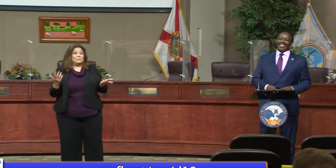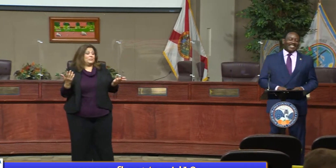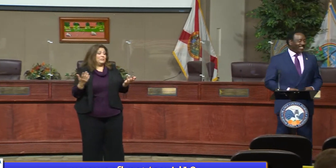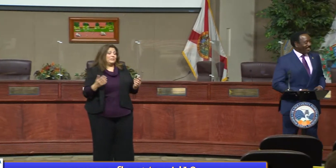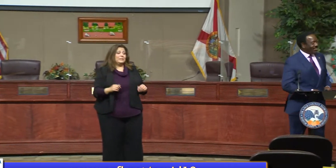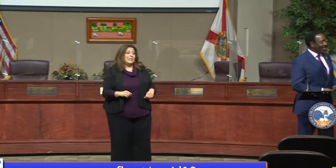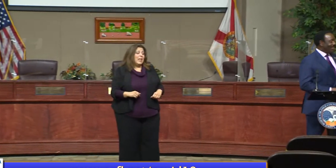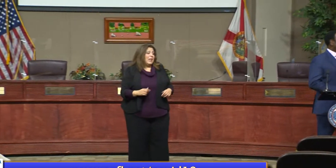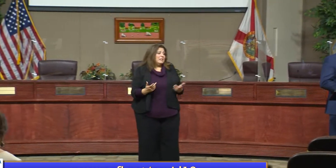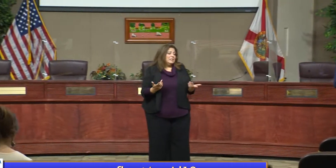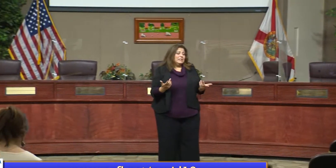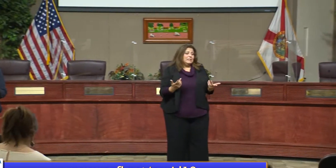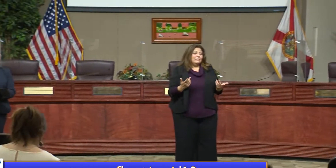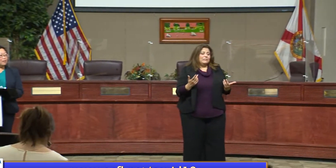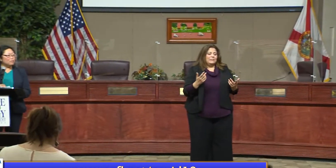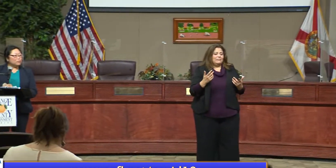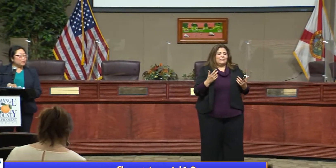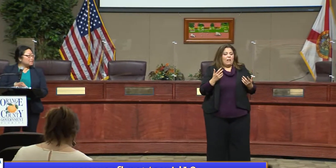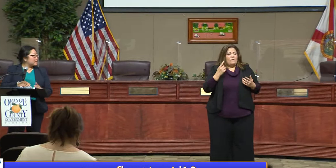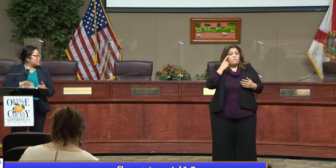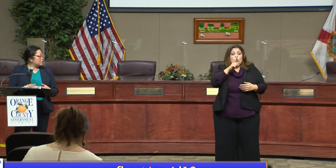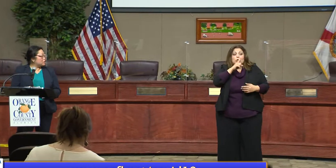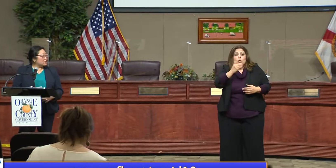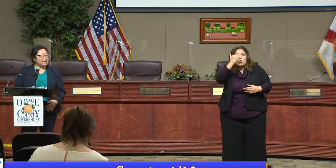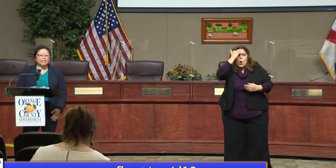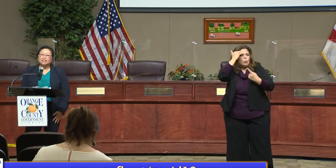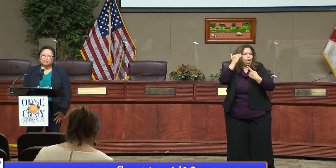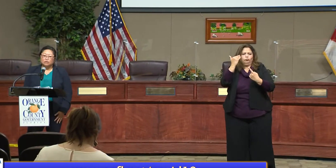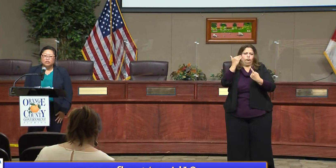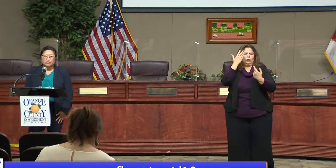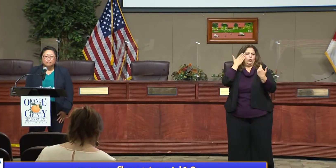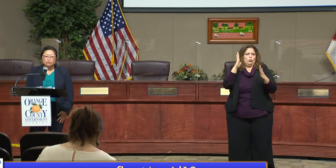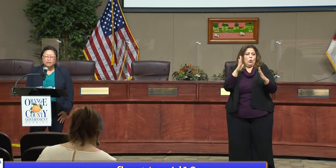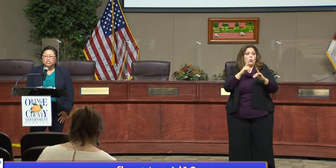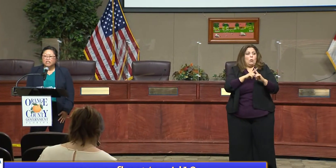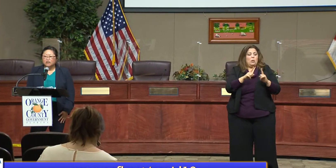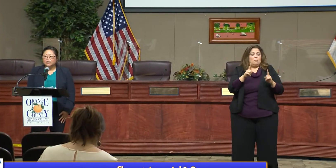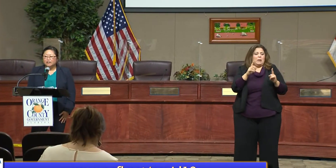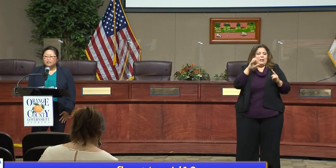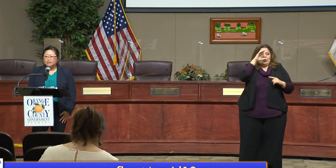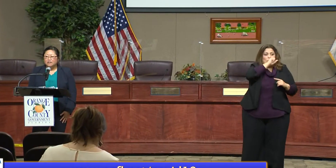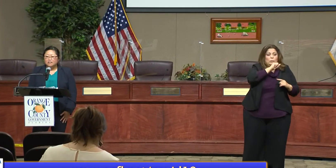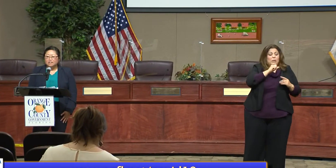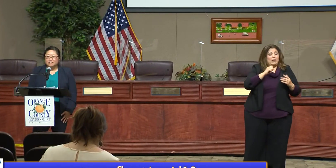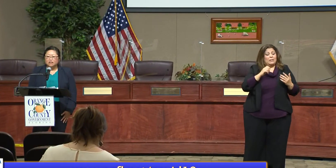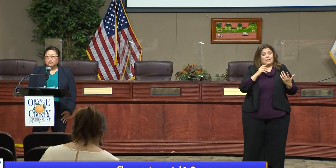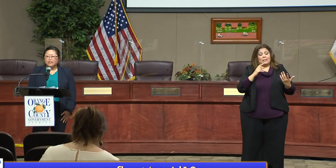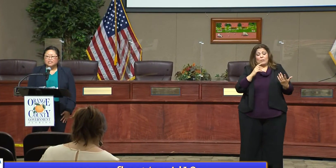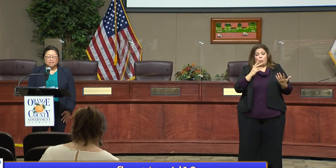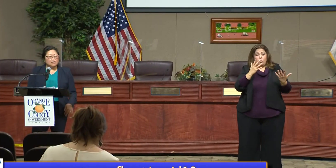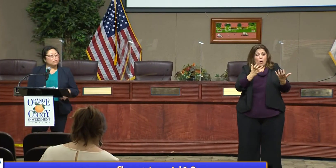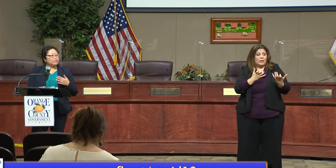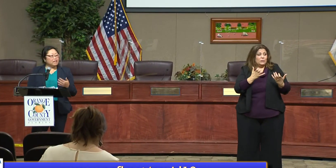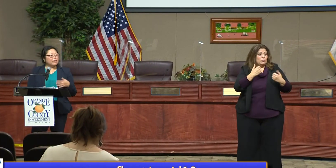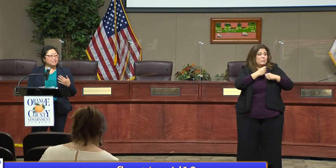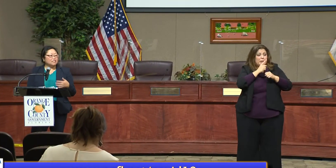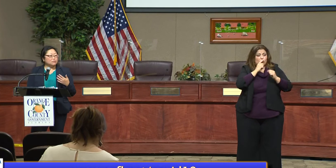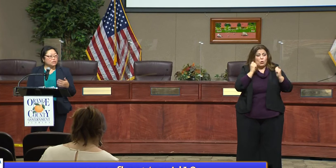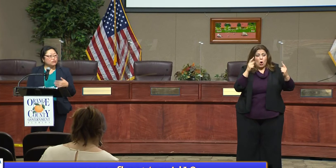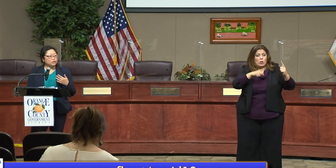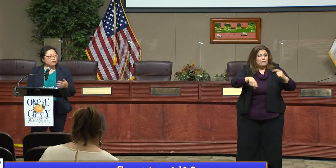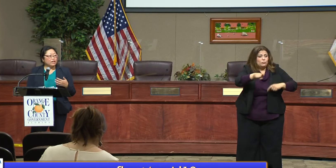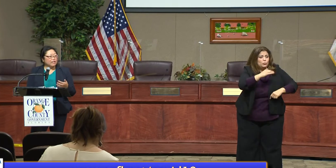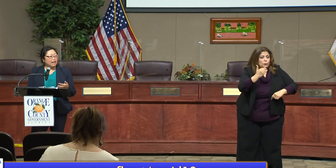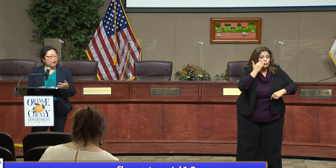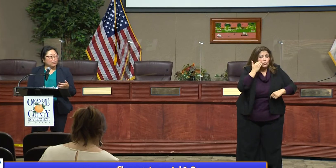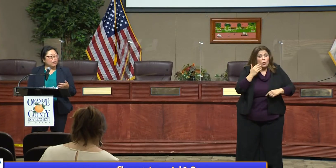We can only assume. The best we could do is try to get the good information out there that the remaining vaccines that we're